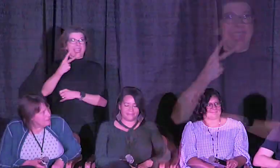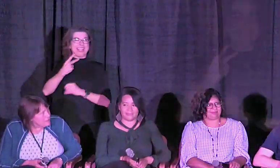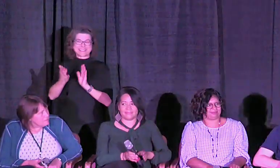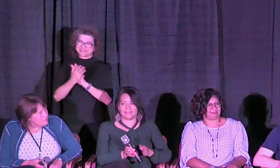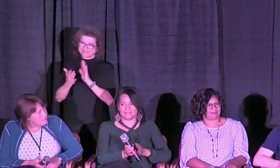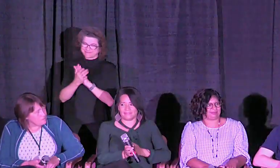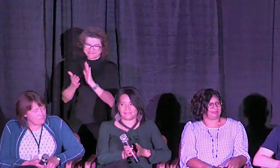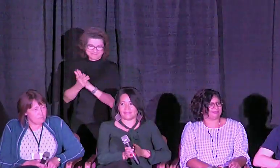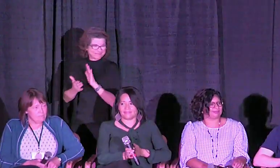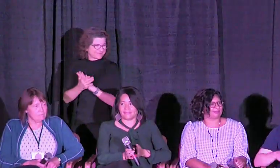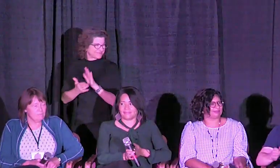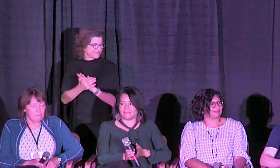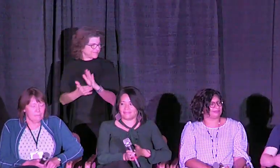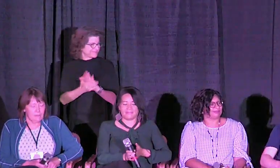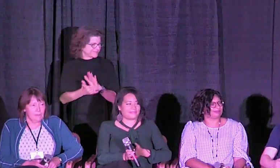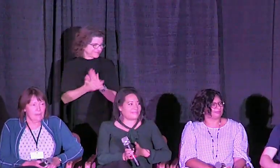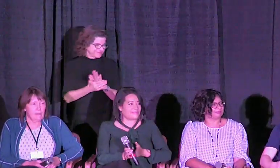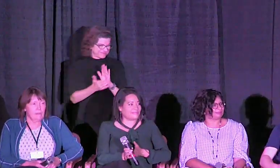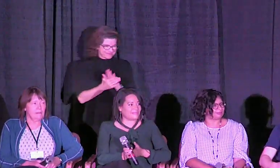Thank you so much.